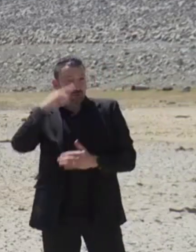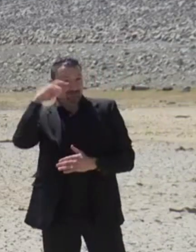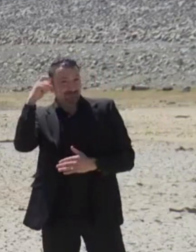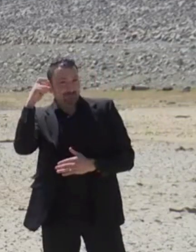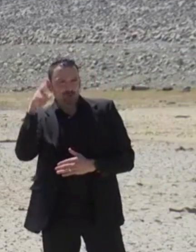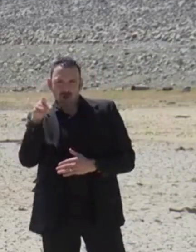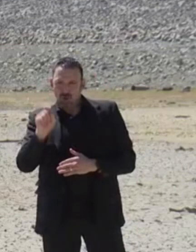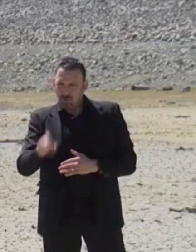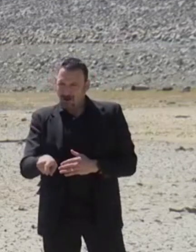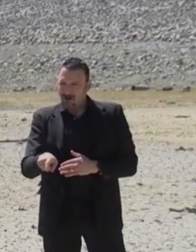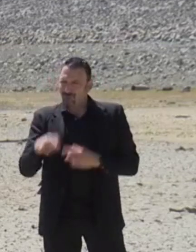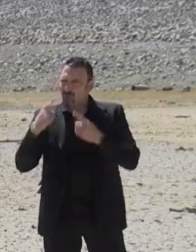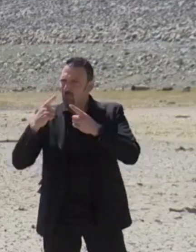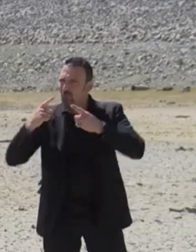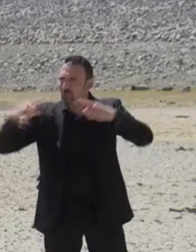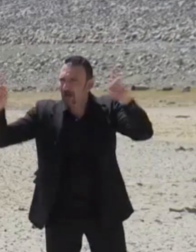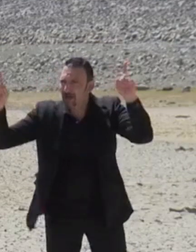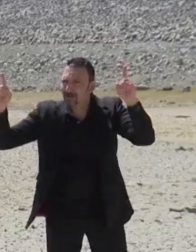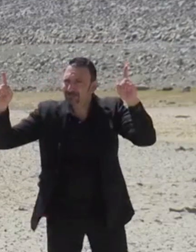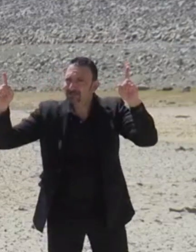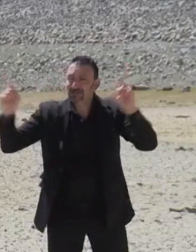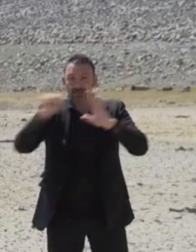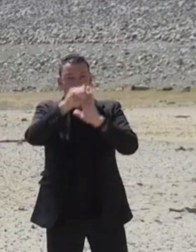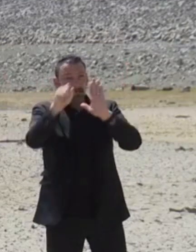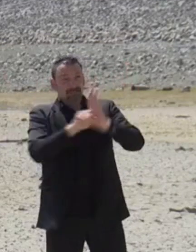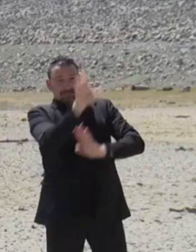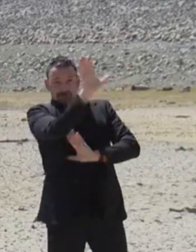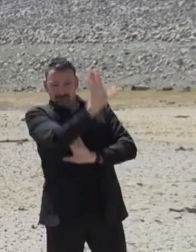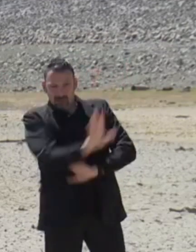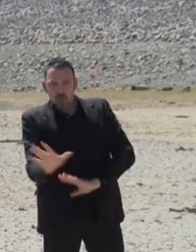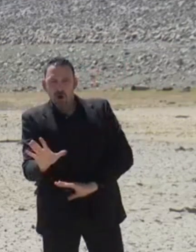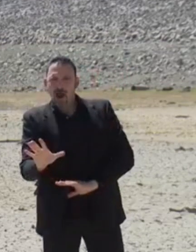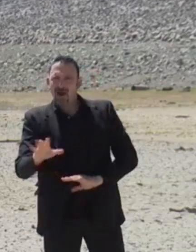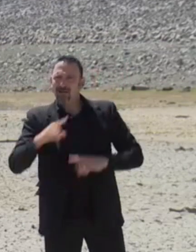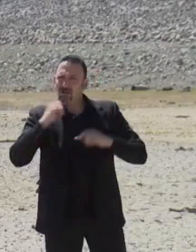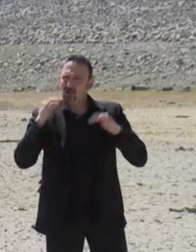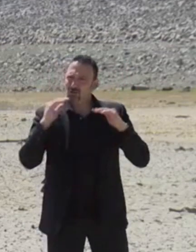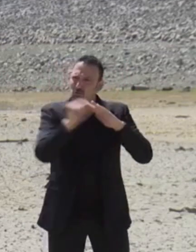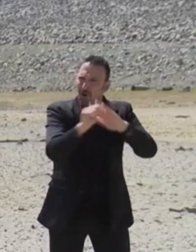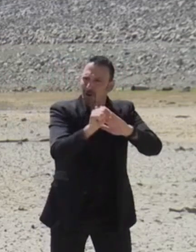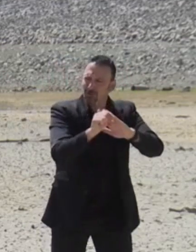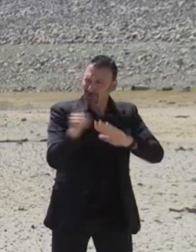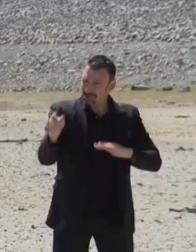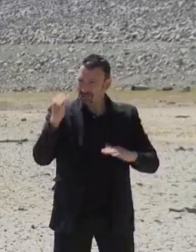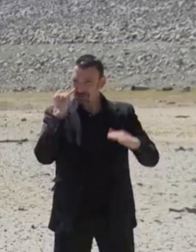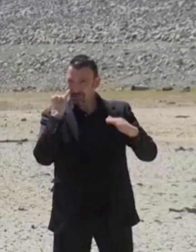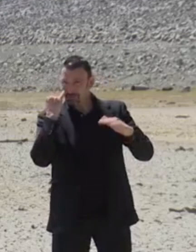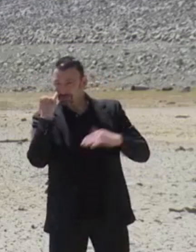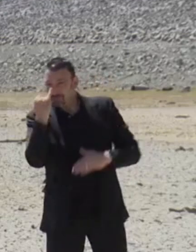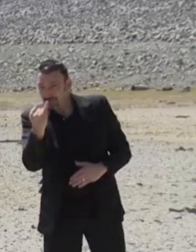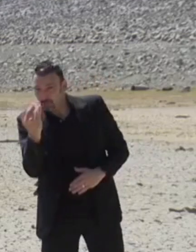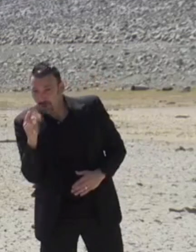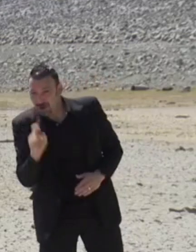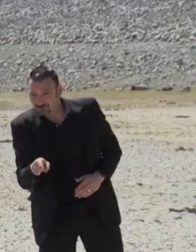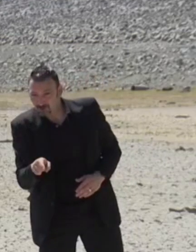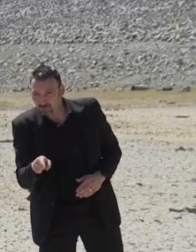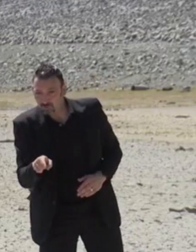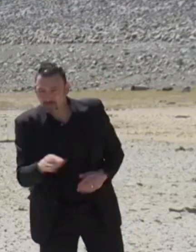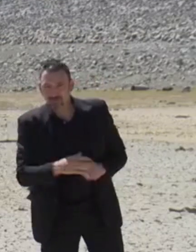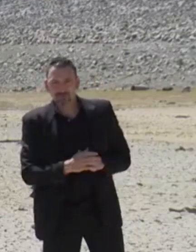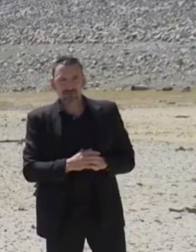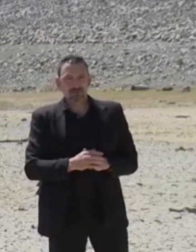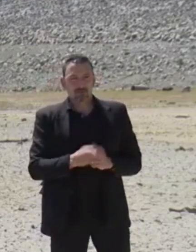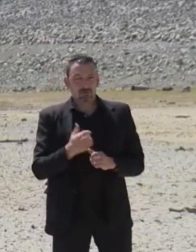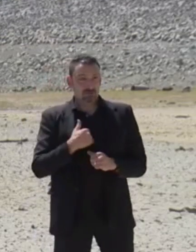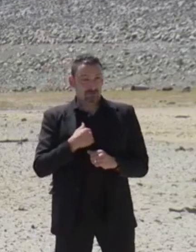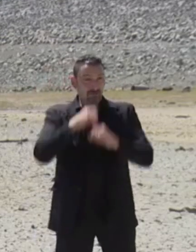declare a statewide drought emergency. Do you envision having to do that? Well, I don't